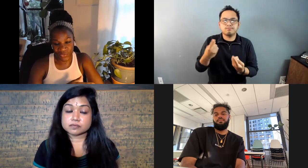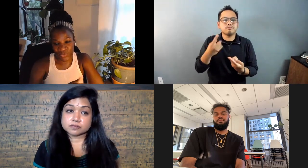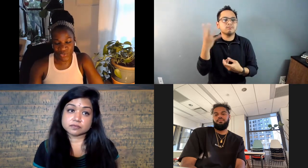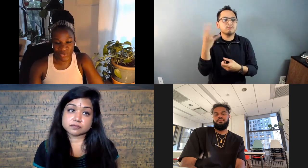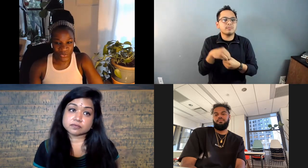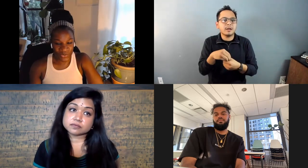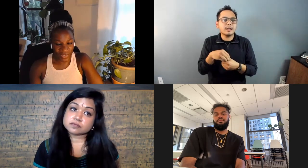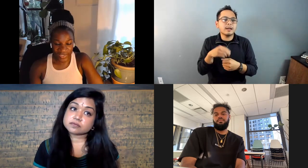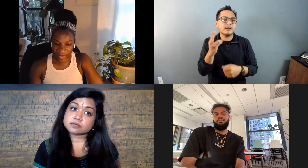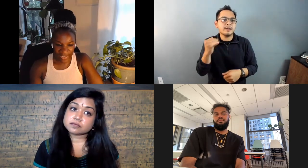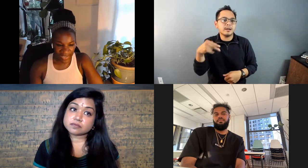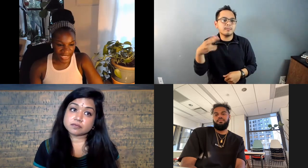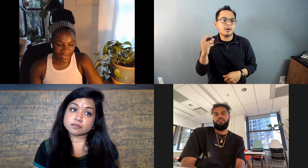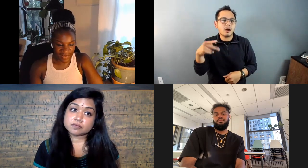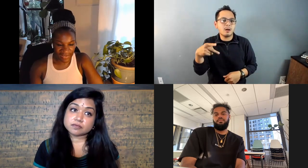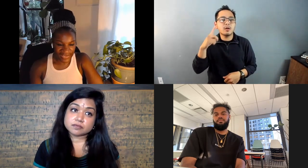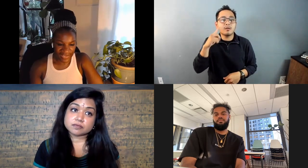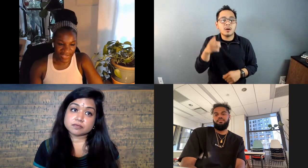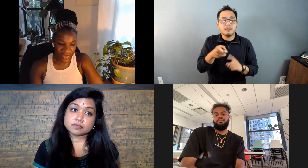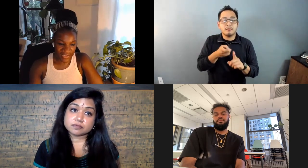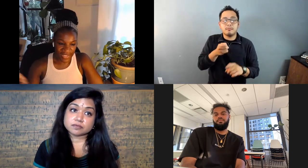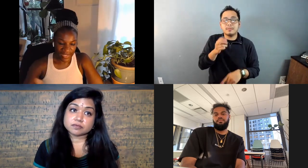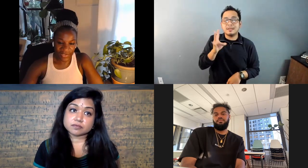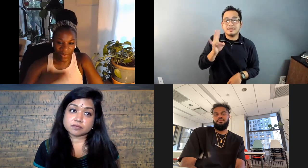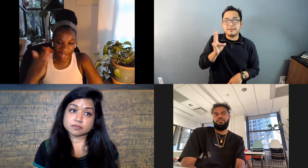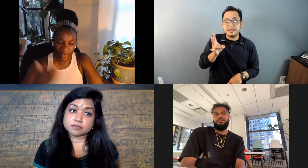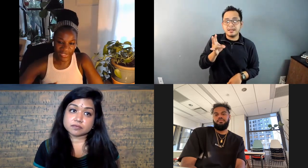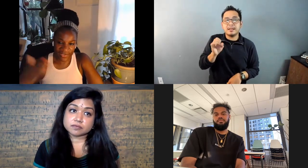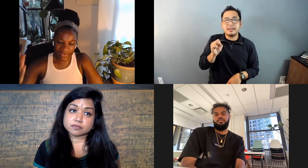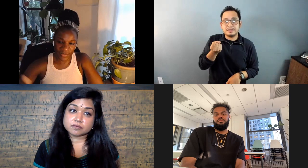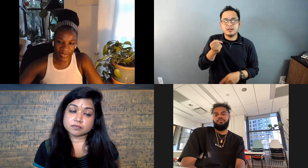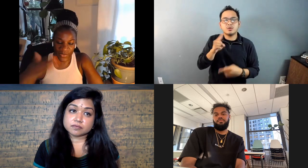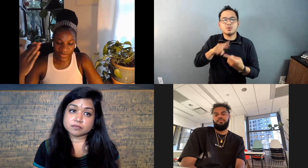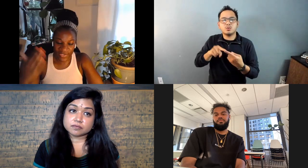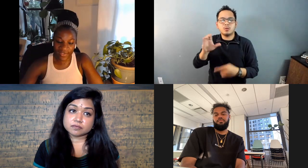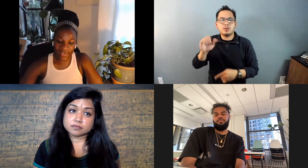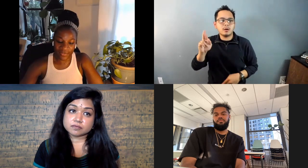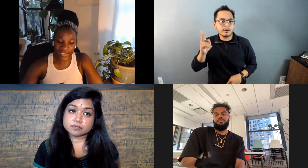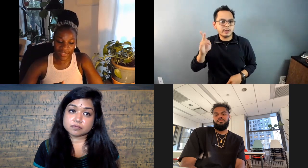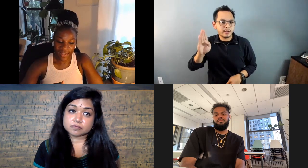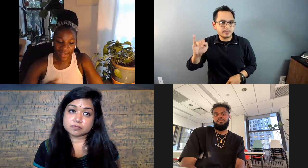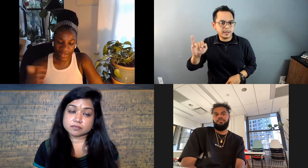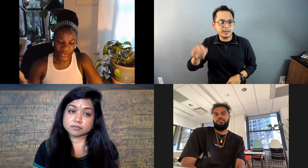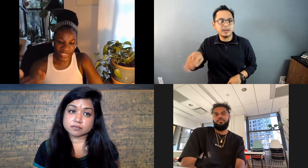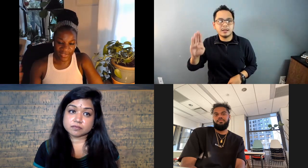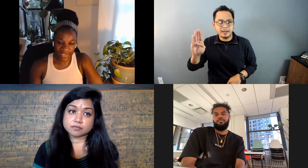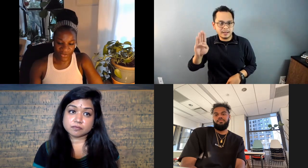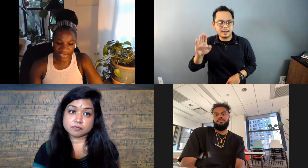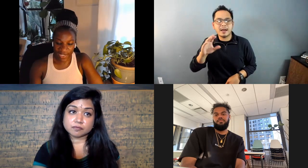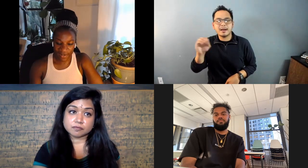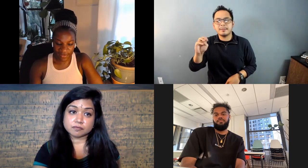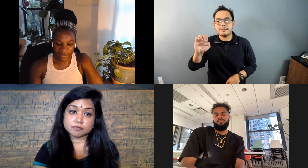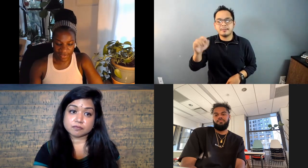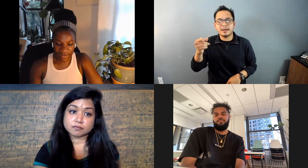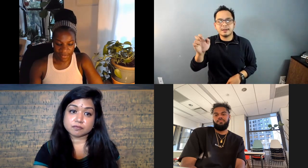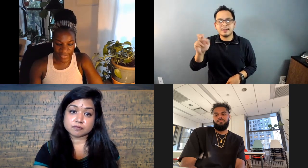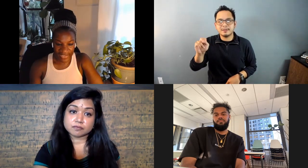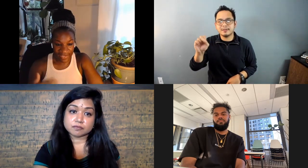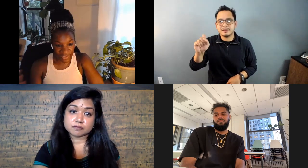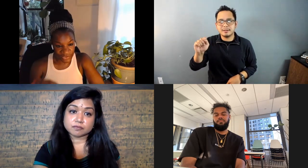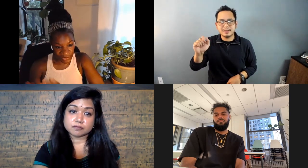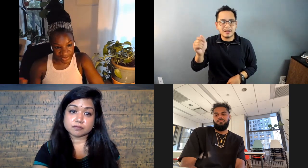of like I don't know, kind of comes up as a topic because I know that people are not going to really like it's not going to be a lot of times it's not like